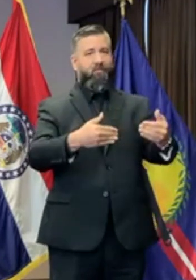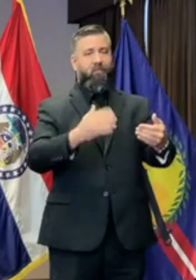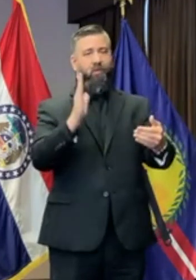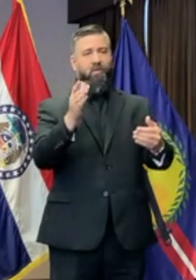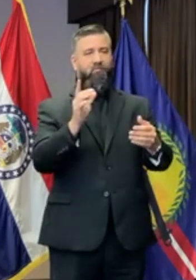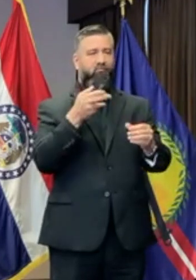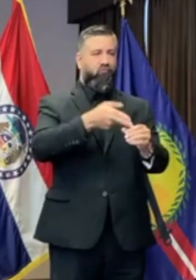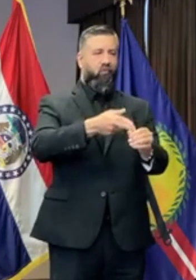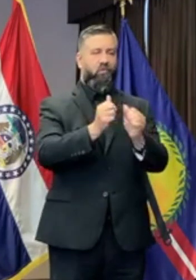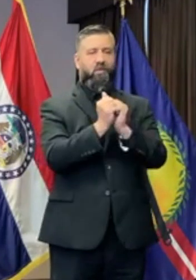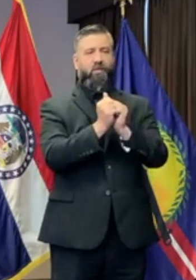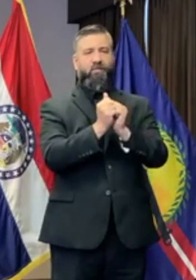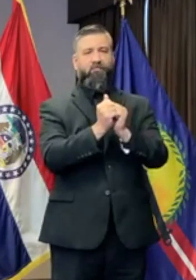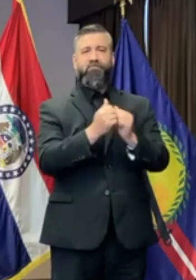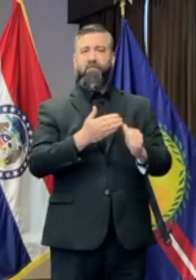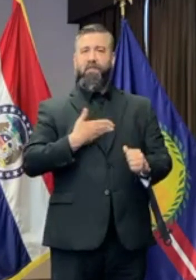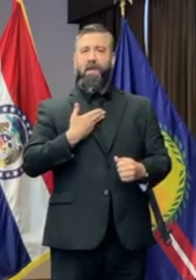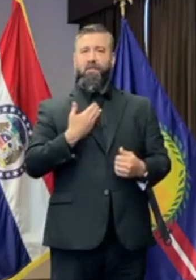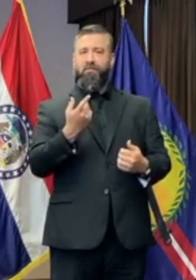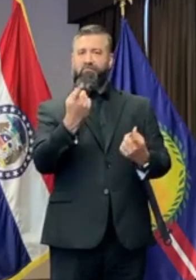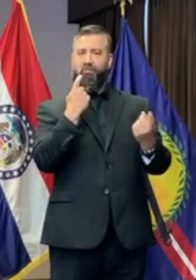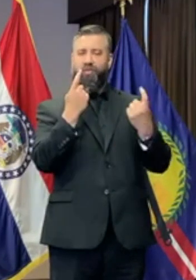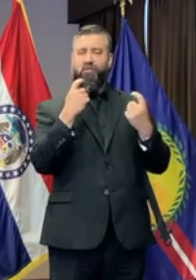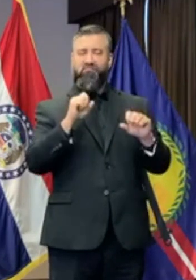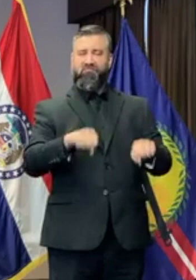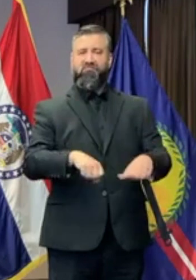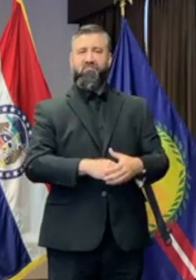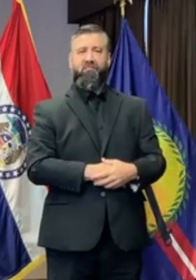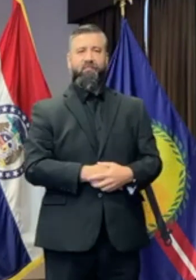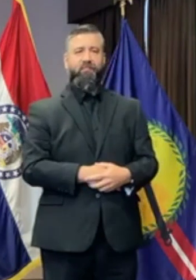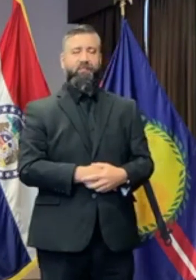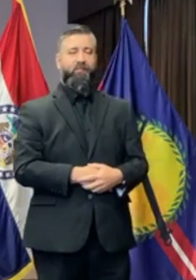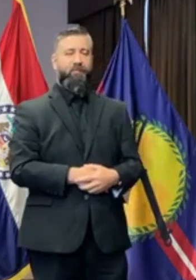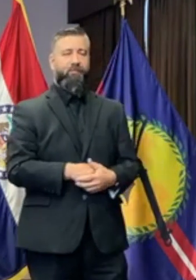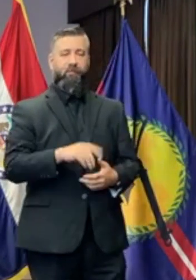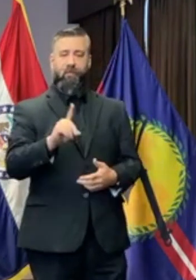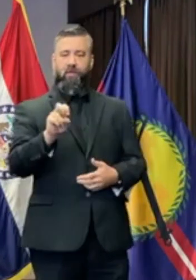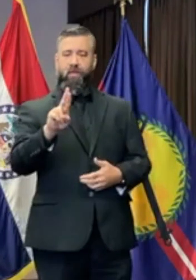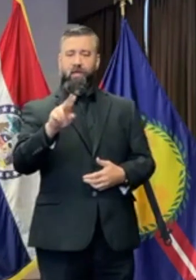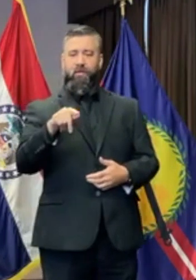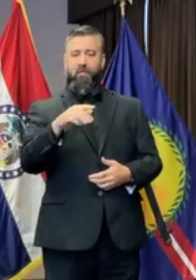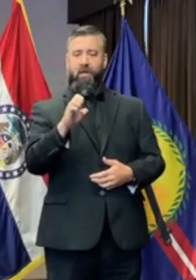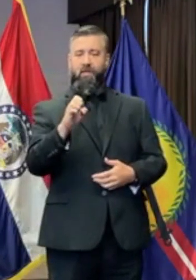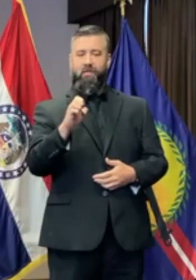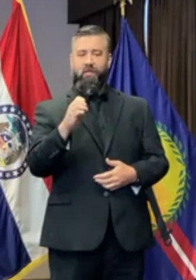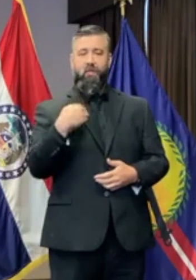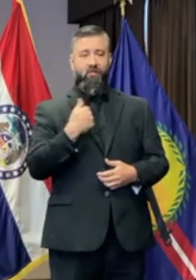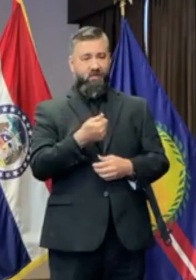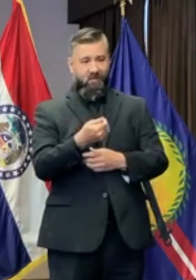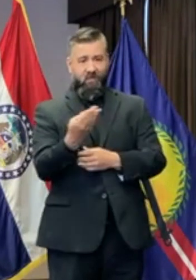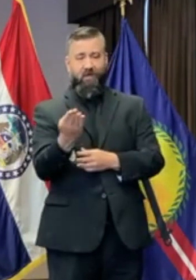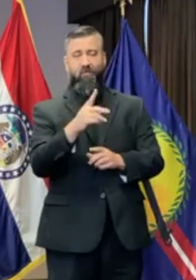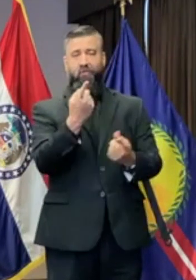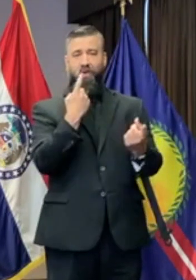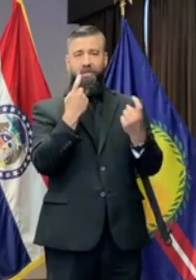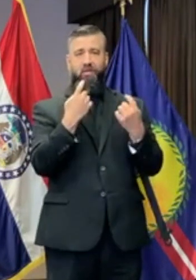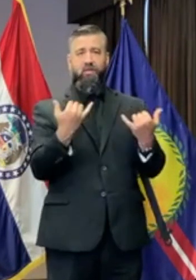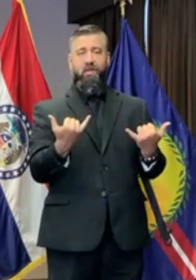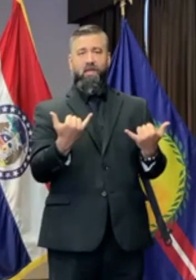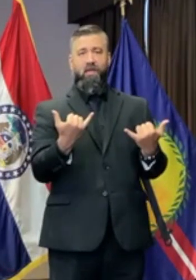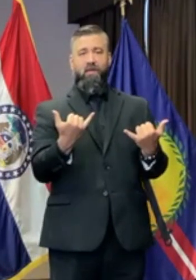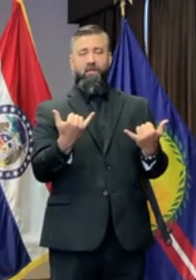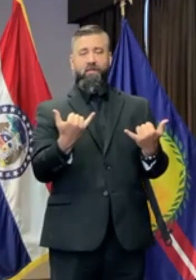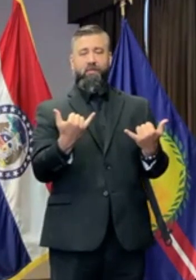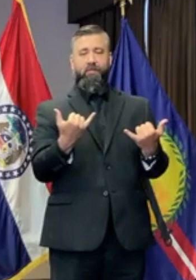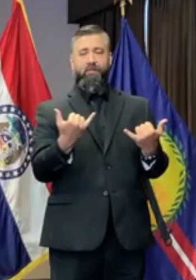together. And I'm happy to answer any questions. So Dr. Page and Mayor Jones, we have several questions today.